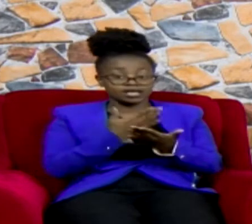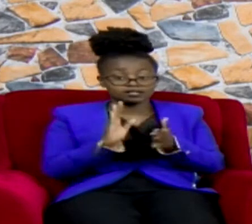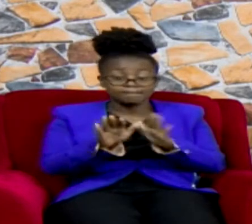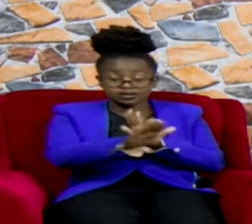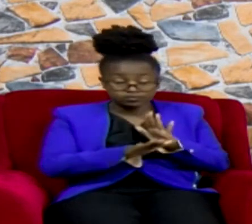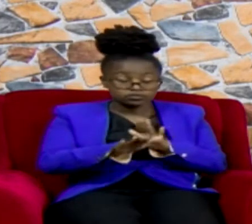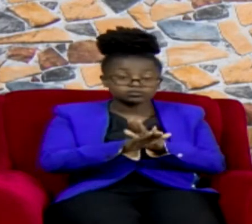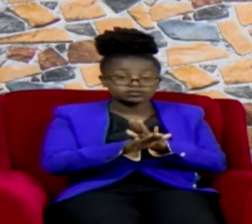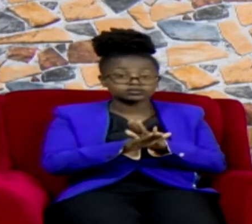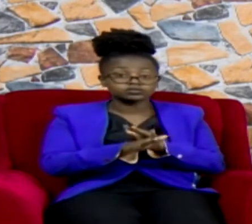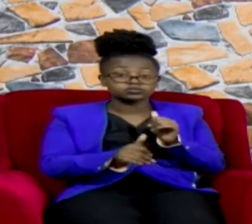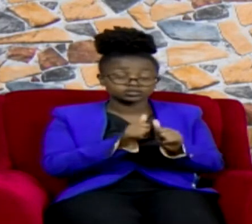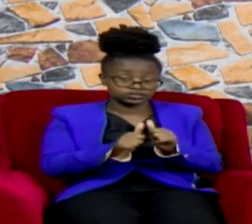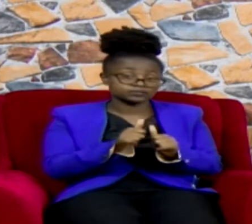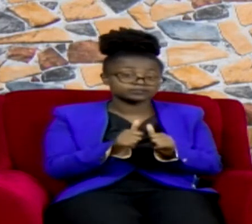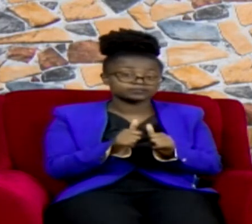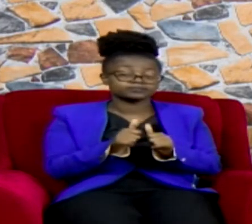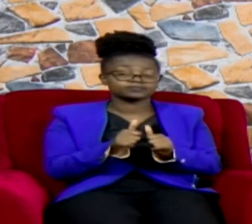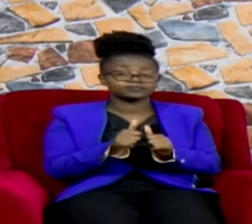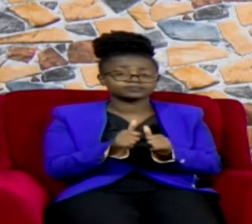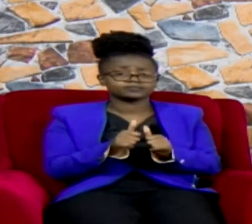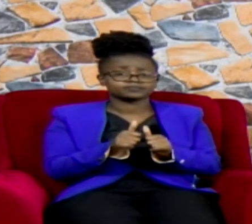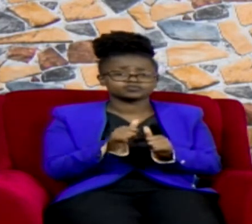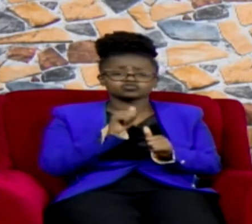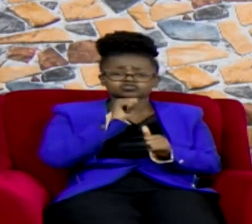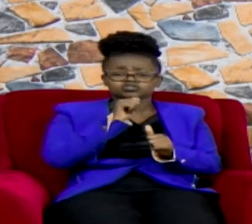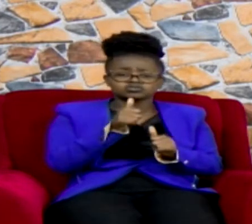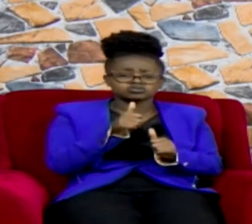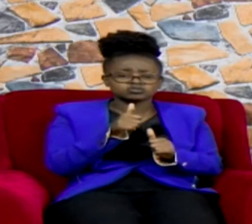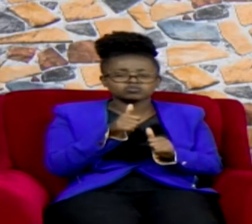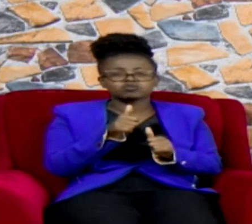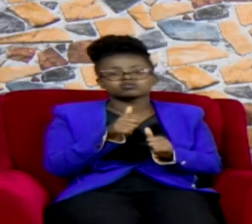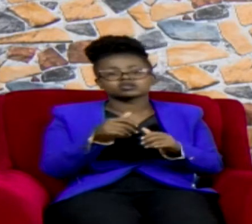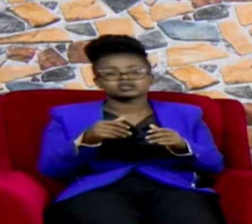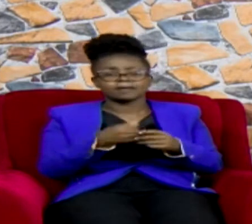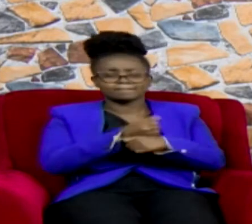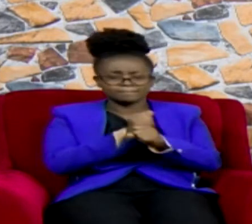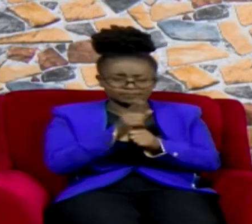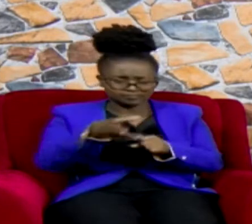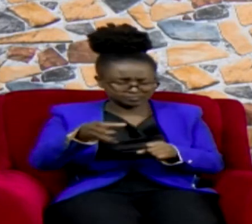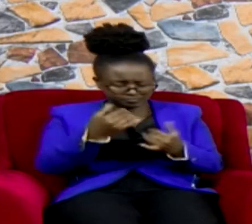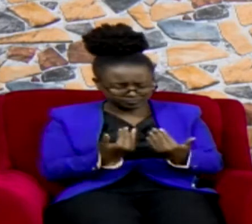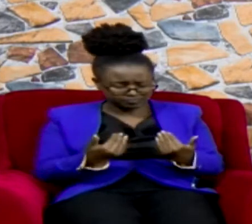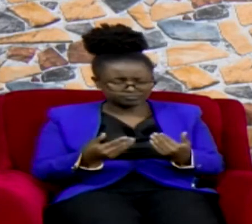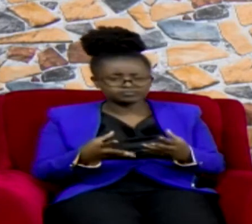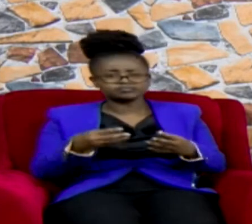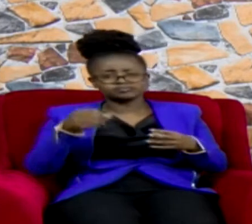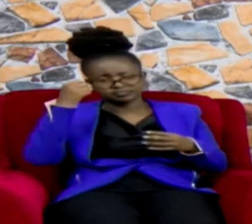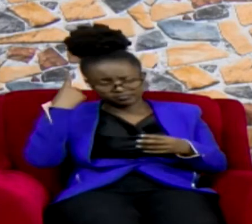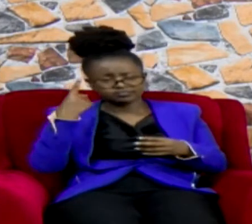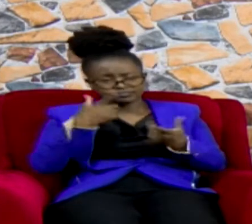environment which they don't stimulate the language. Let me give you an example.